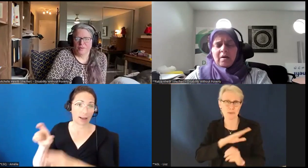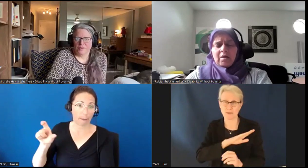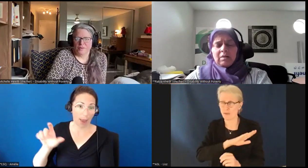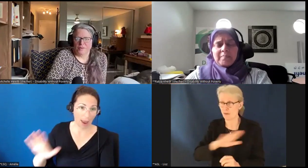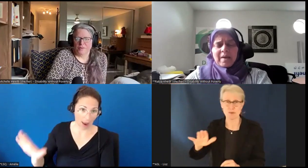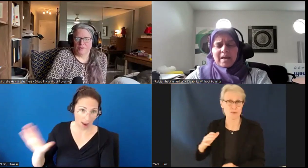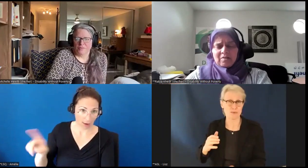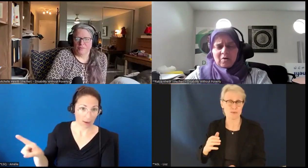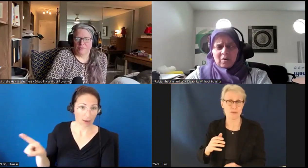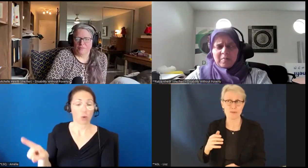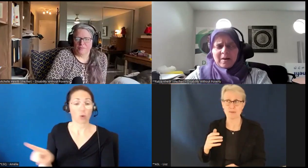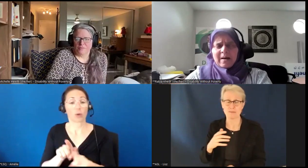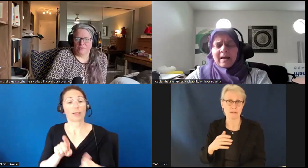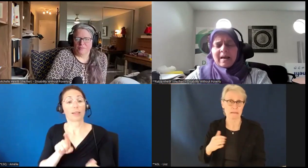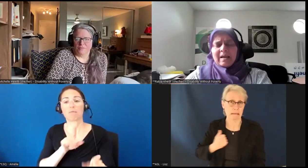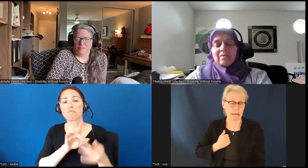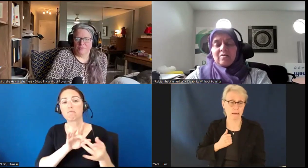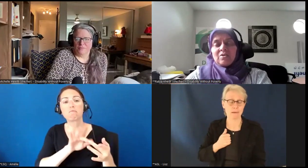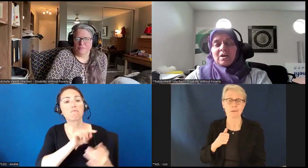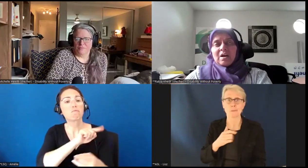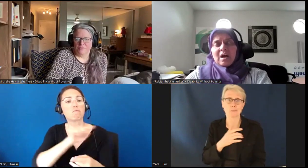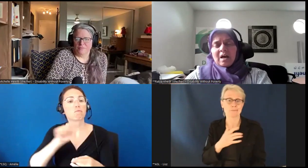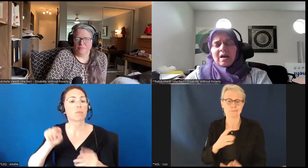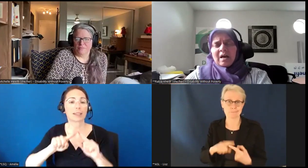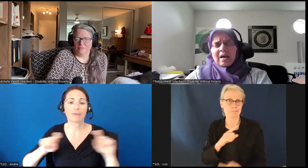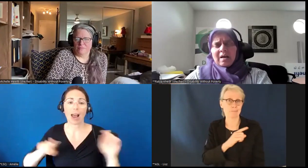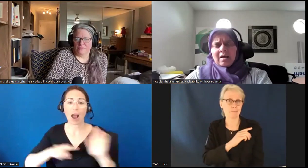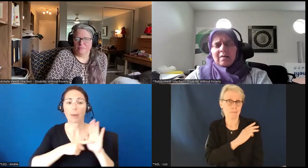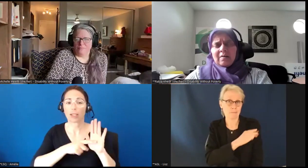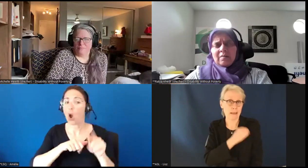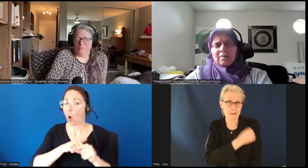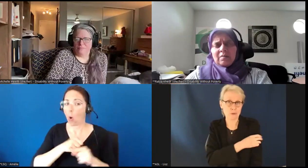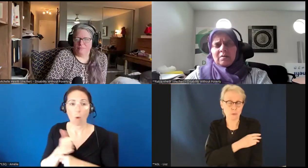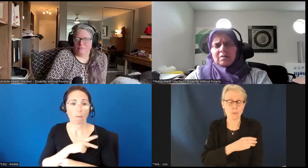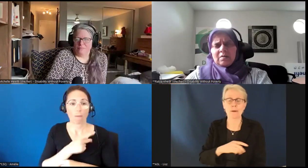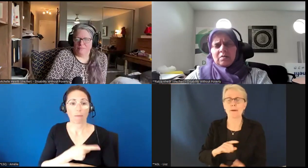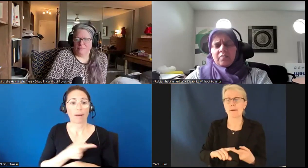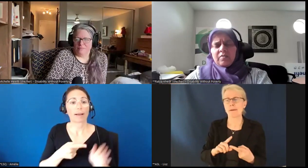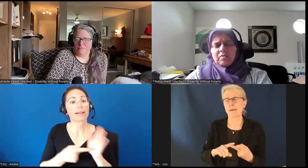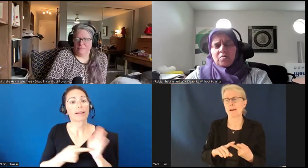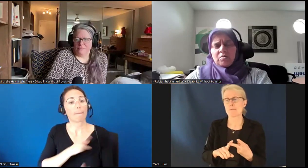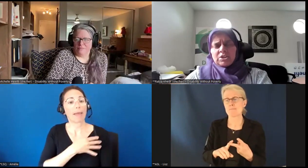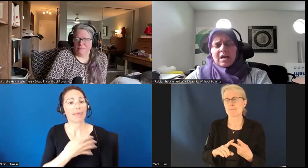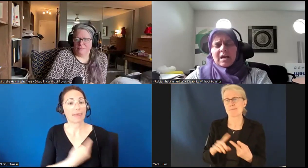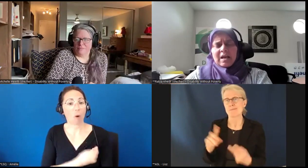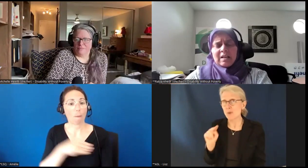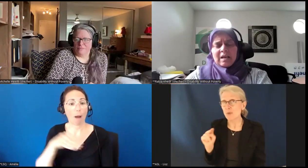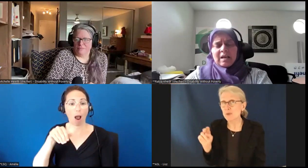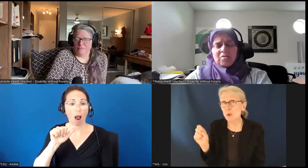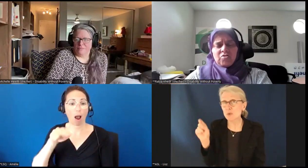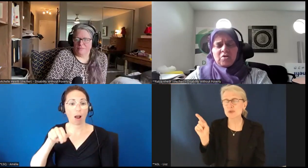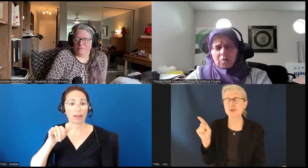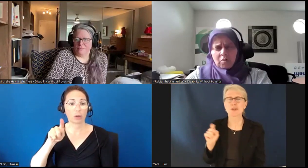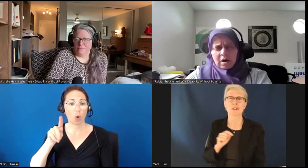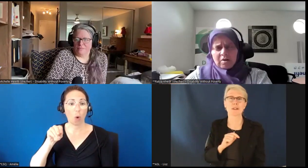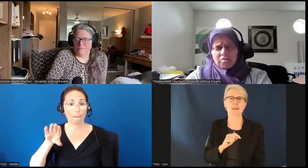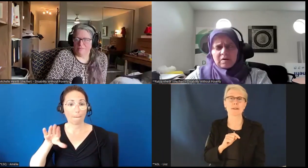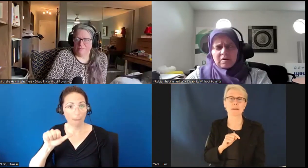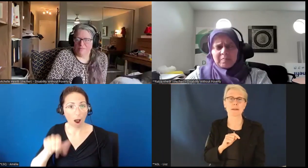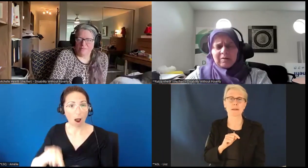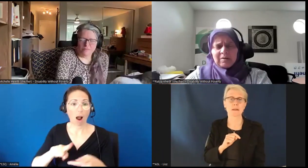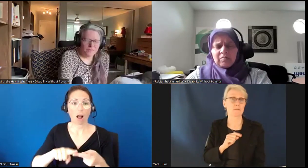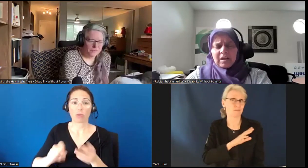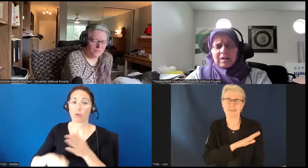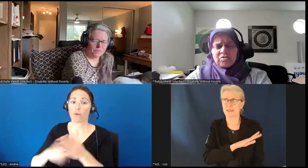as well, like Manitoba and uh, uh, Nova Scotia, and across the